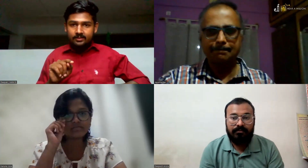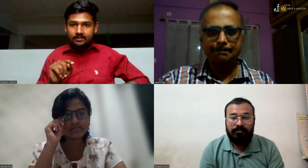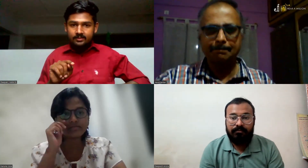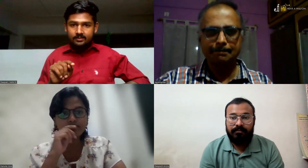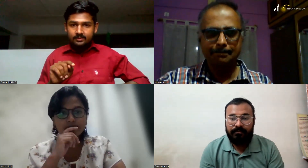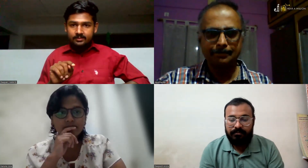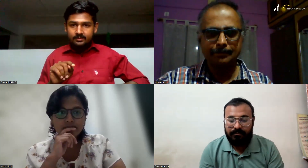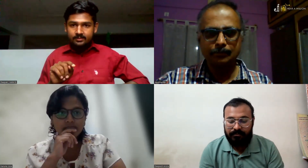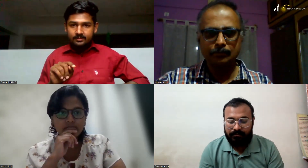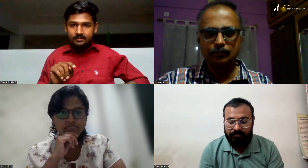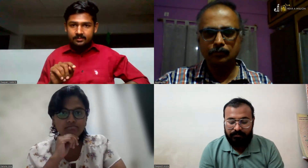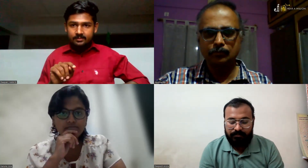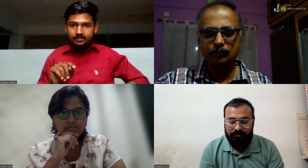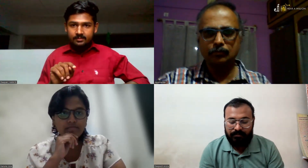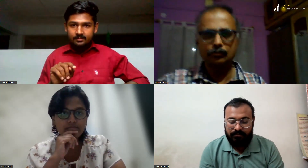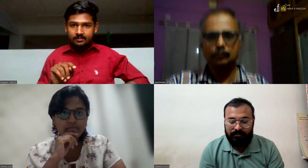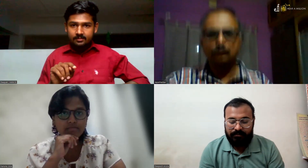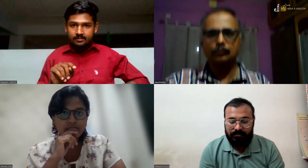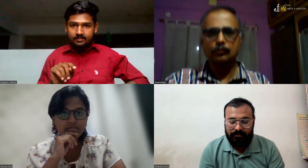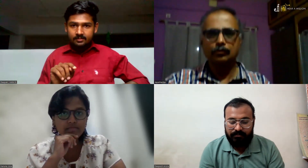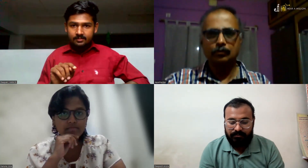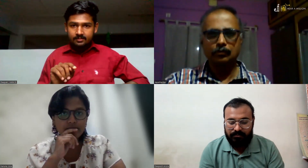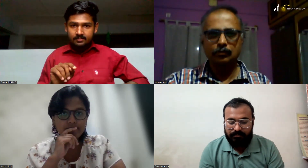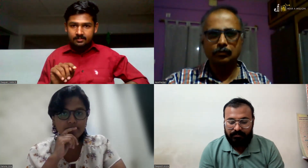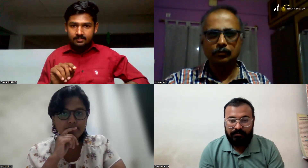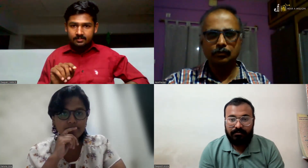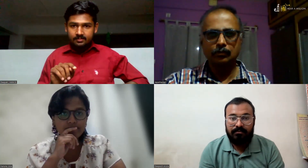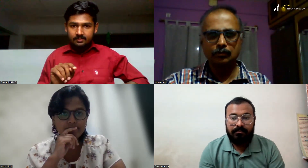chest, Jayashankar ji?